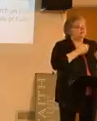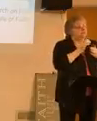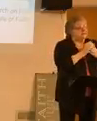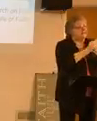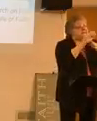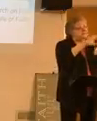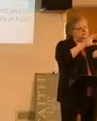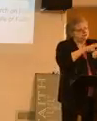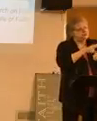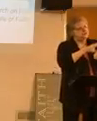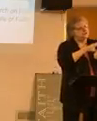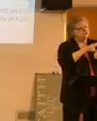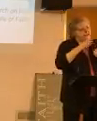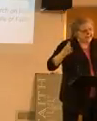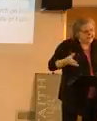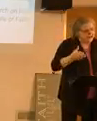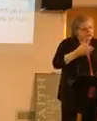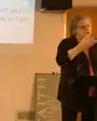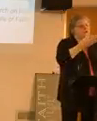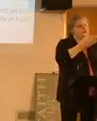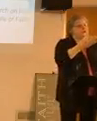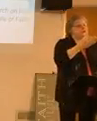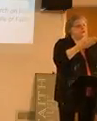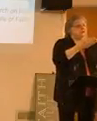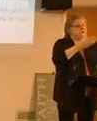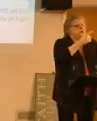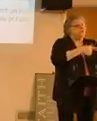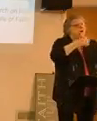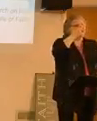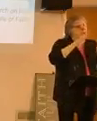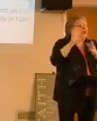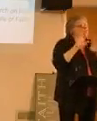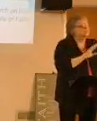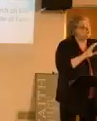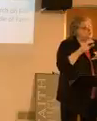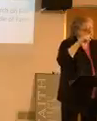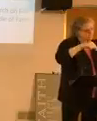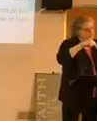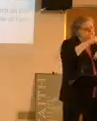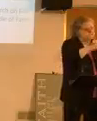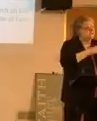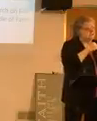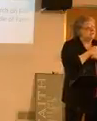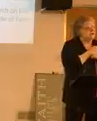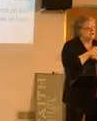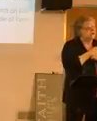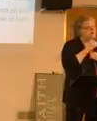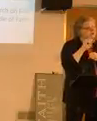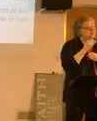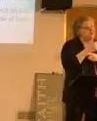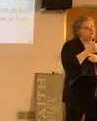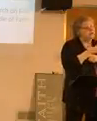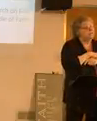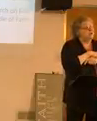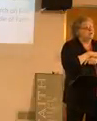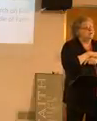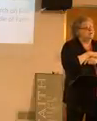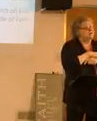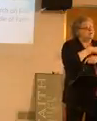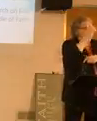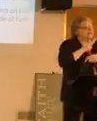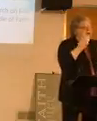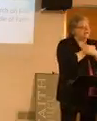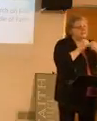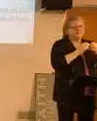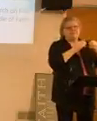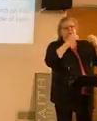church and encourage what God would do this year. God loves us too much to